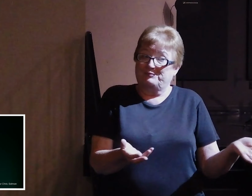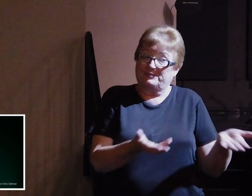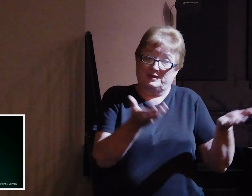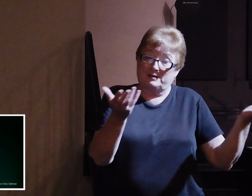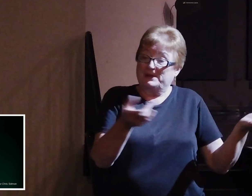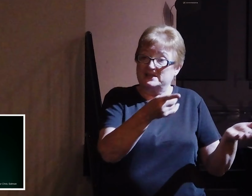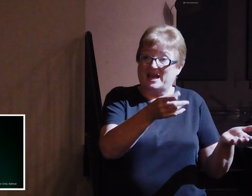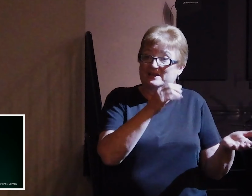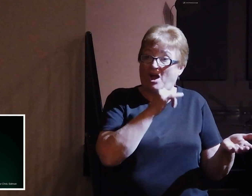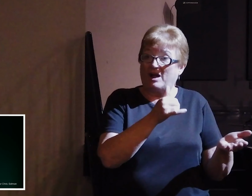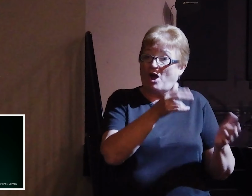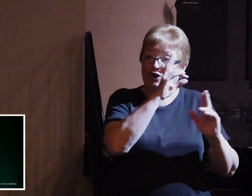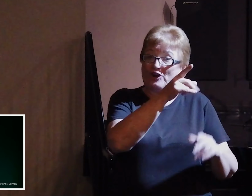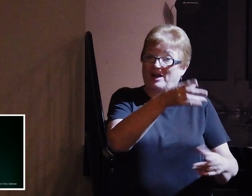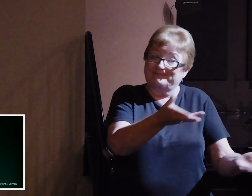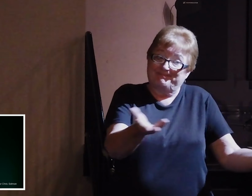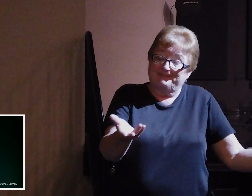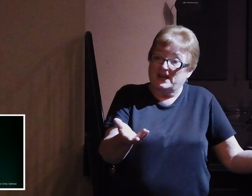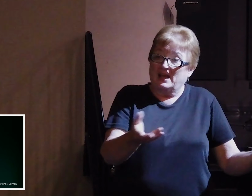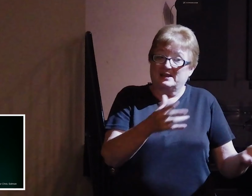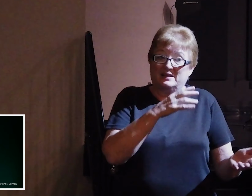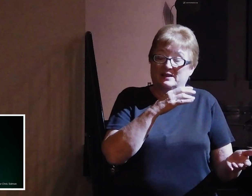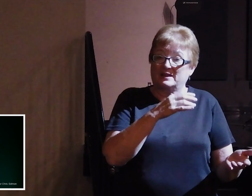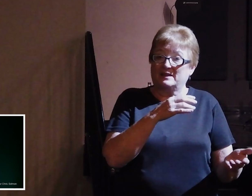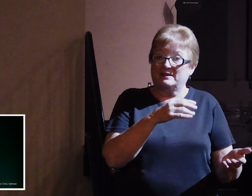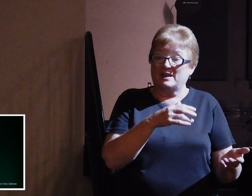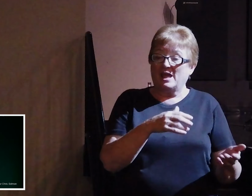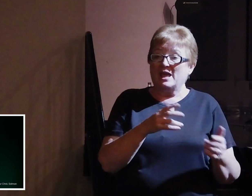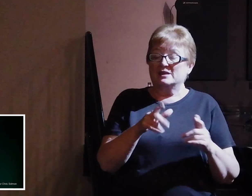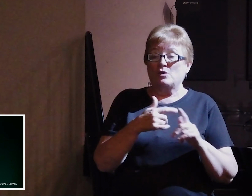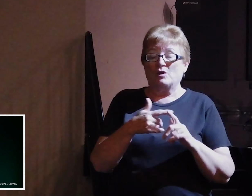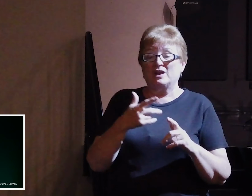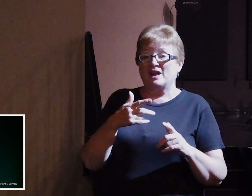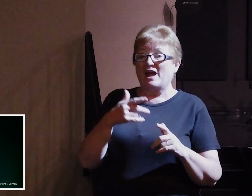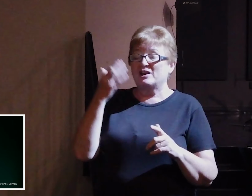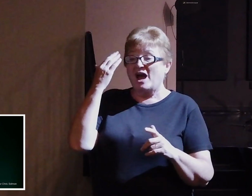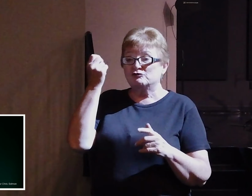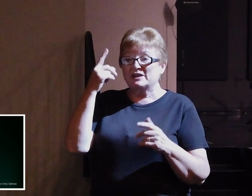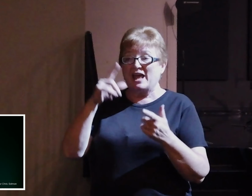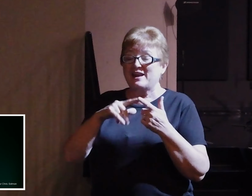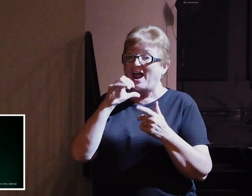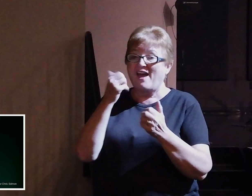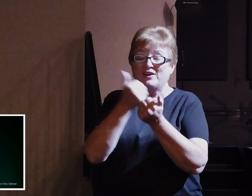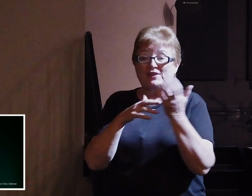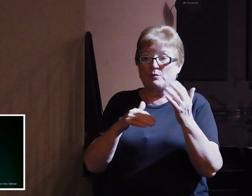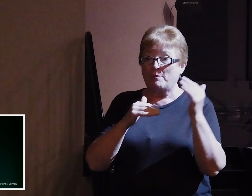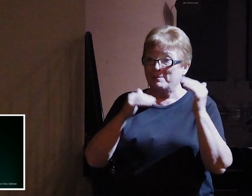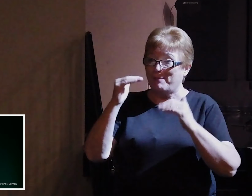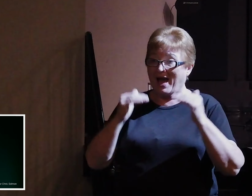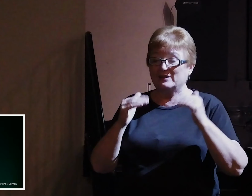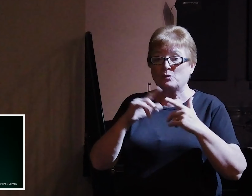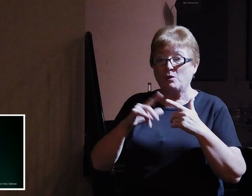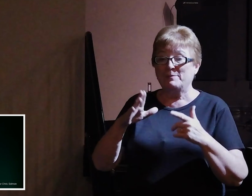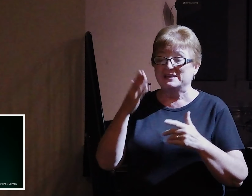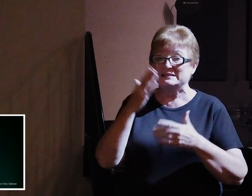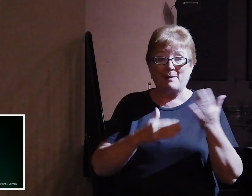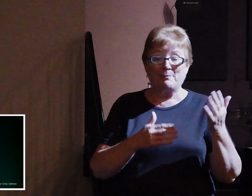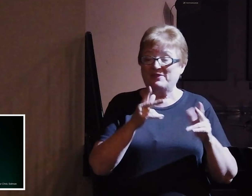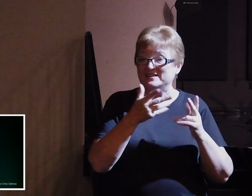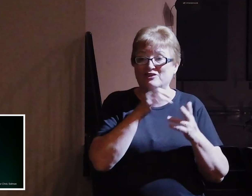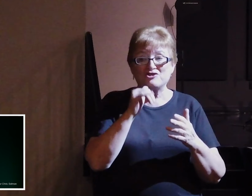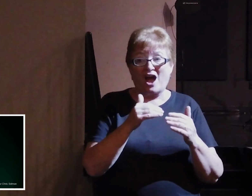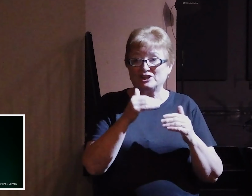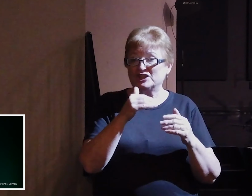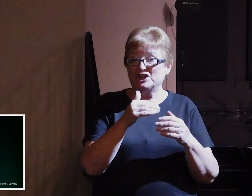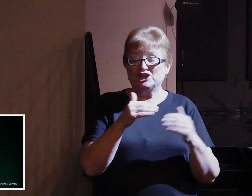realize not everything's going to balance out. The scales aren't going to balance here. There is going to be injustice sometime for